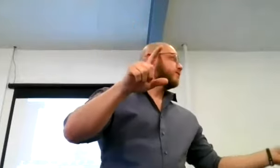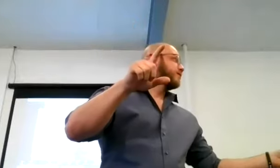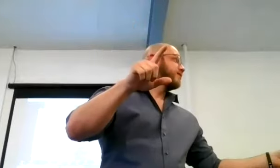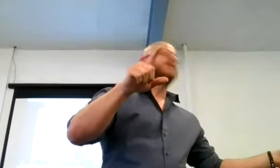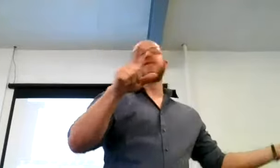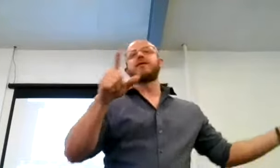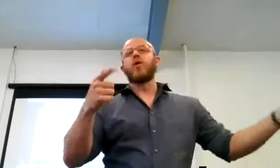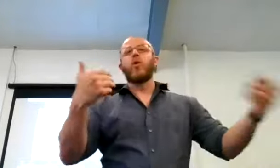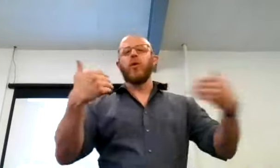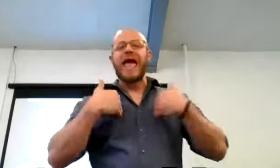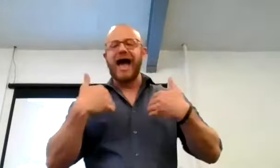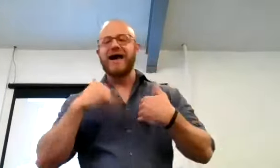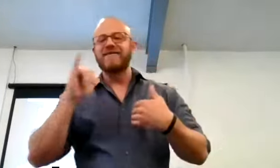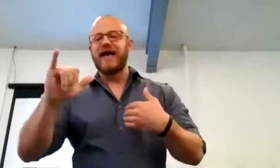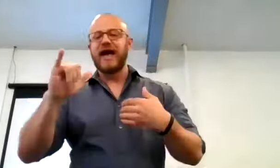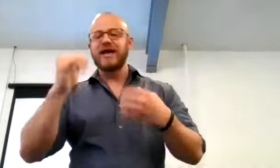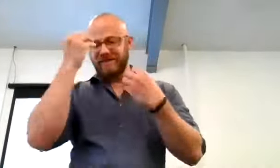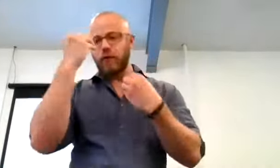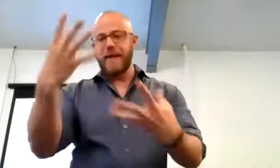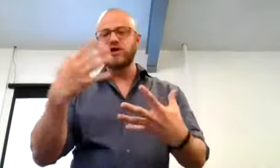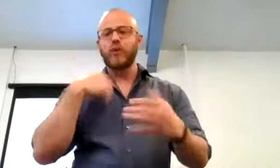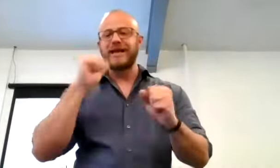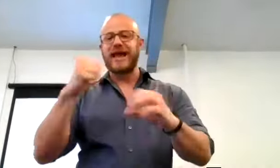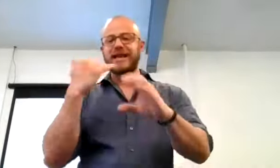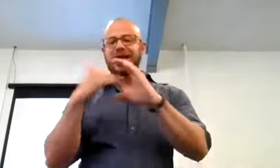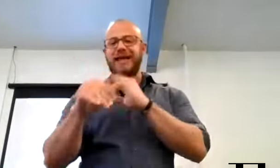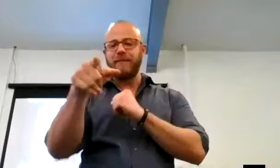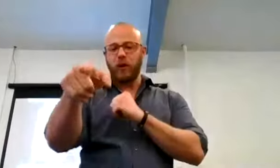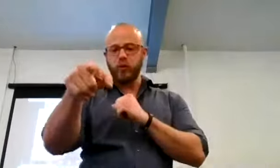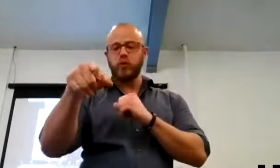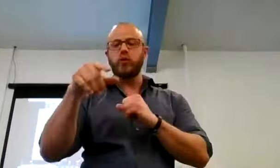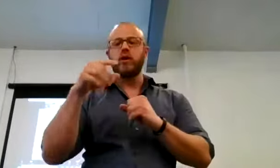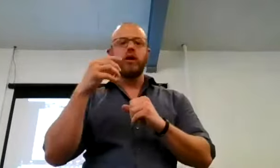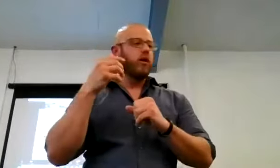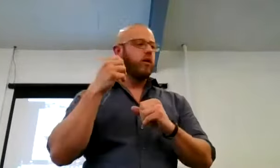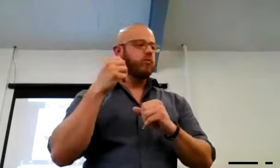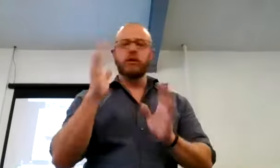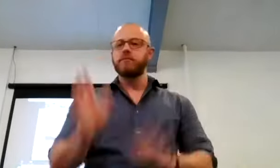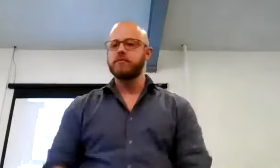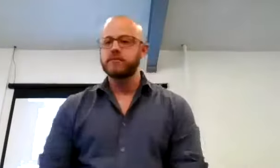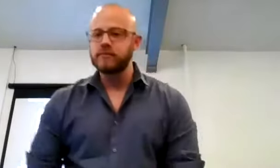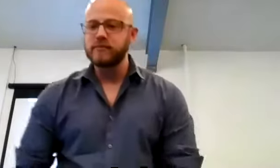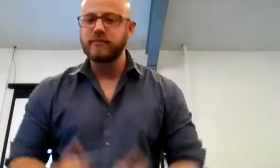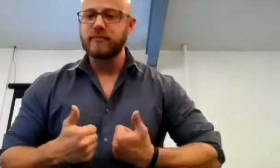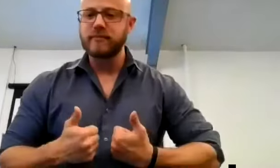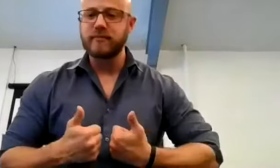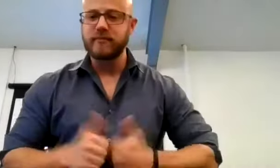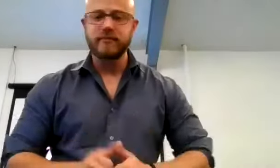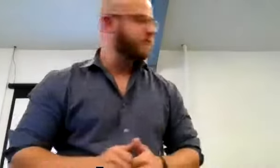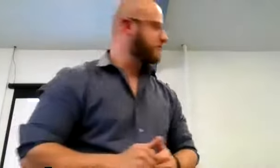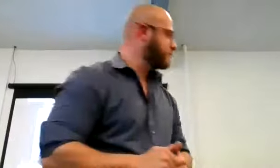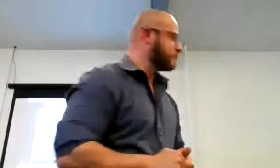have So, that information. and I'll get that information to you. It'll be emailed to you guys. No, So- I'll put it in oh. the chat.